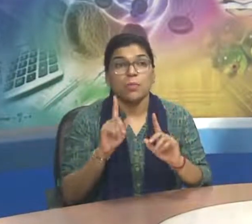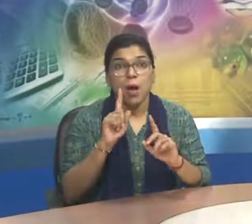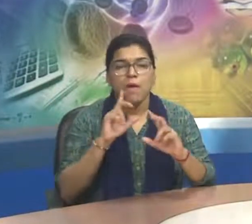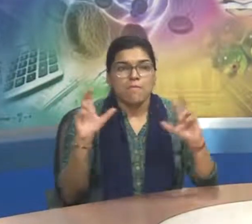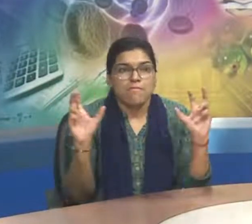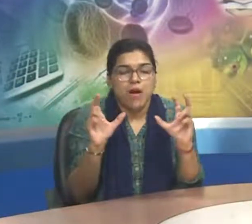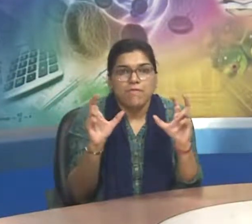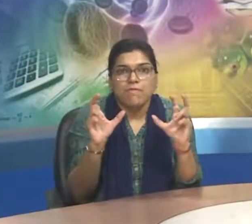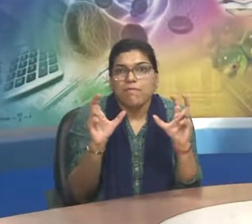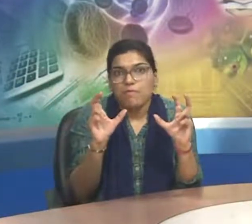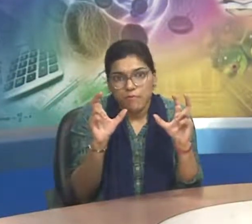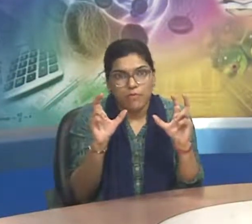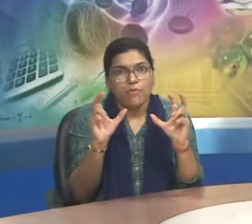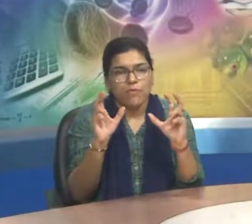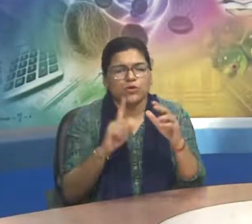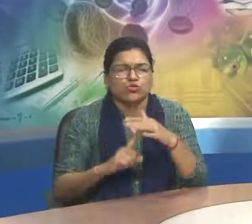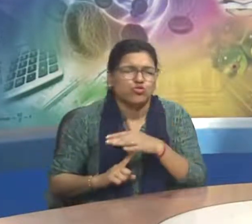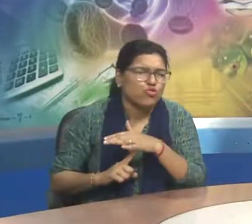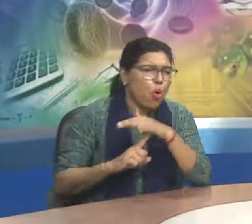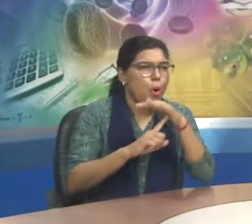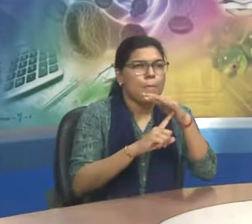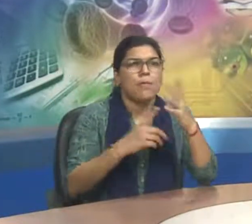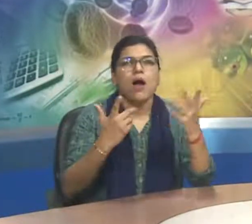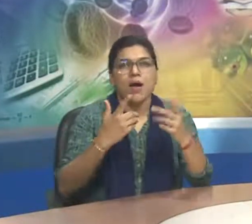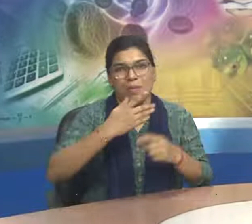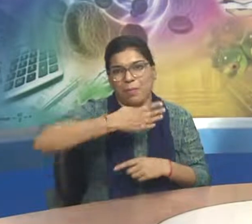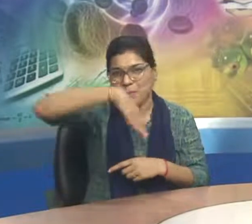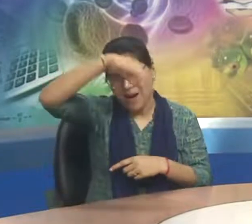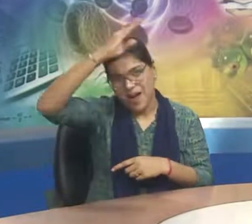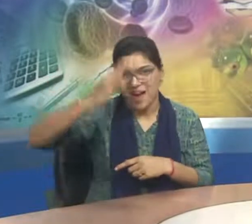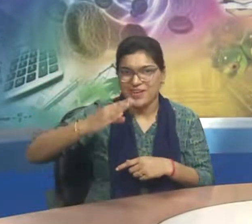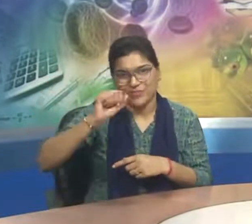80% of the Earth's